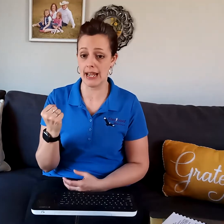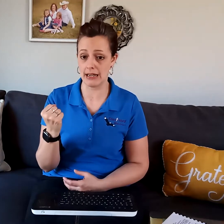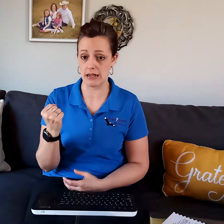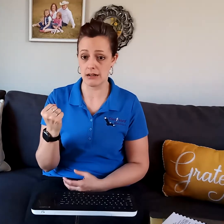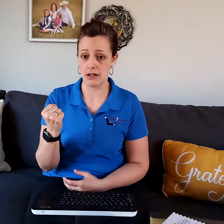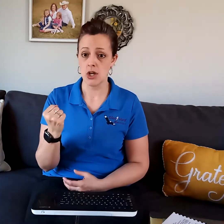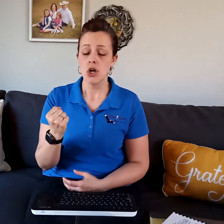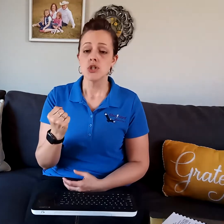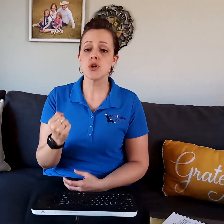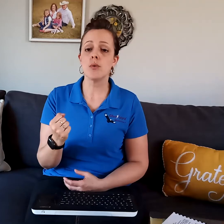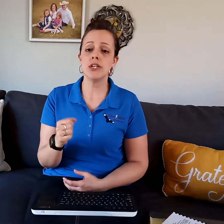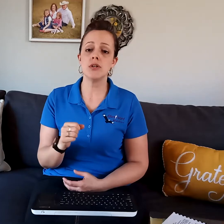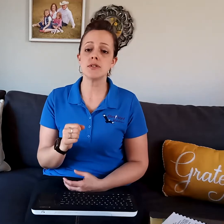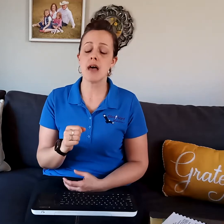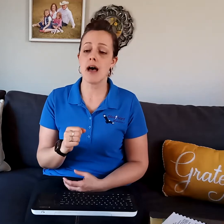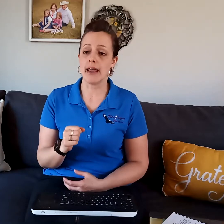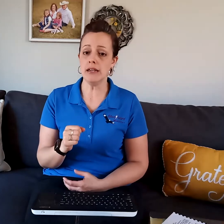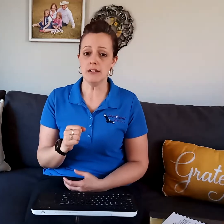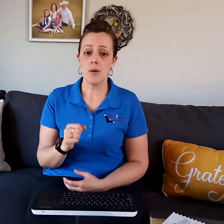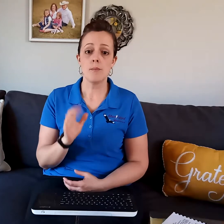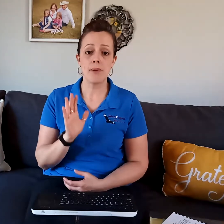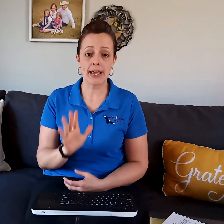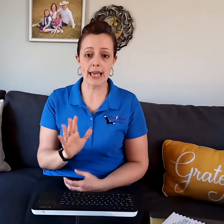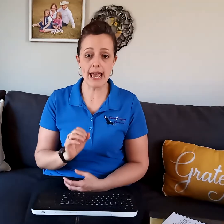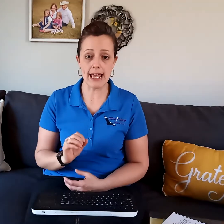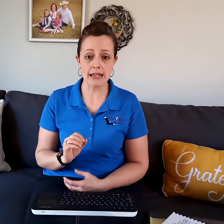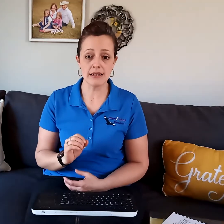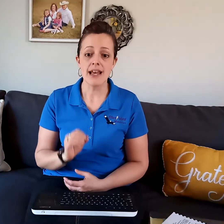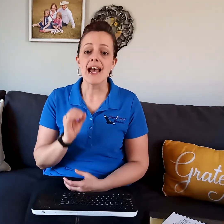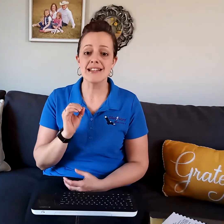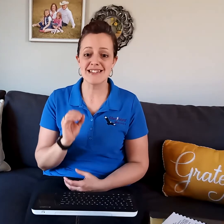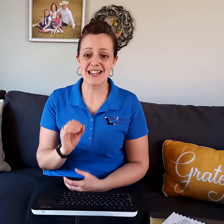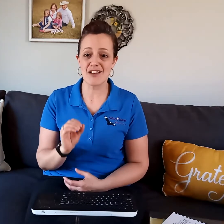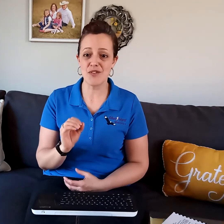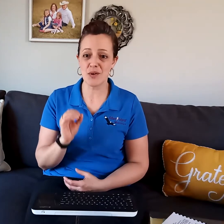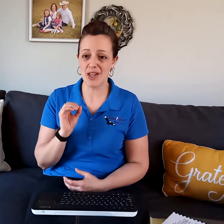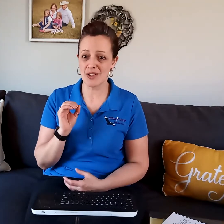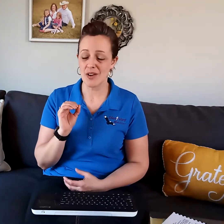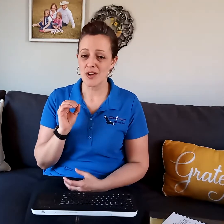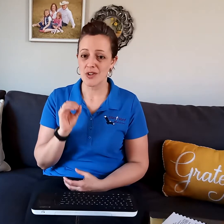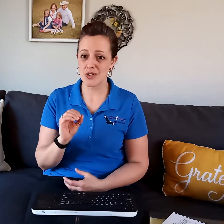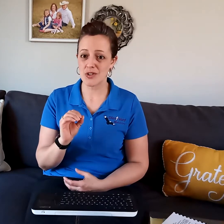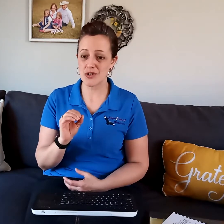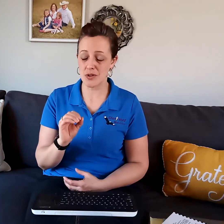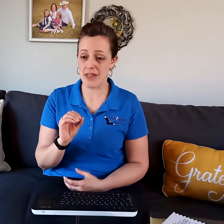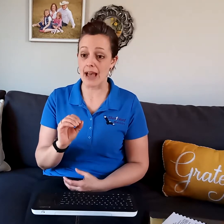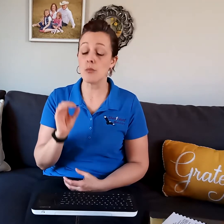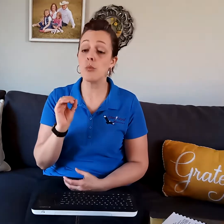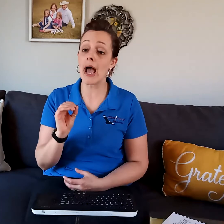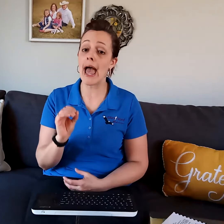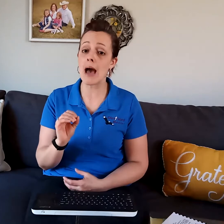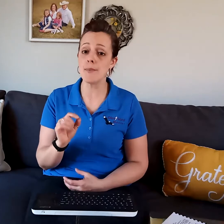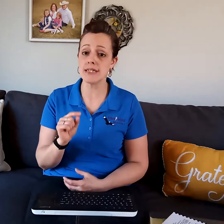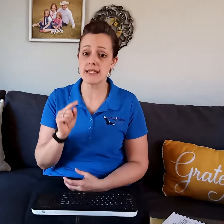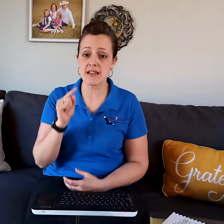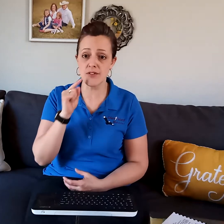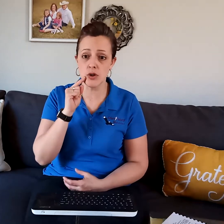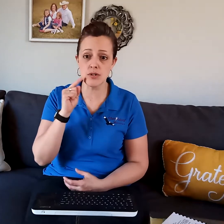right-handed. So when you sign, pick a hand and see if you can do that. What happens is if you